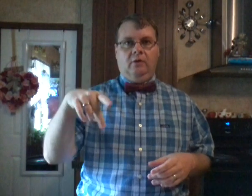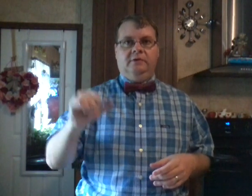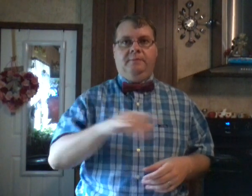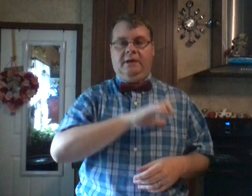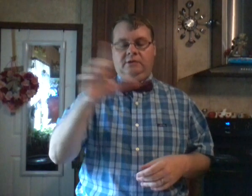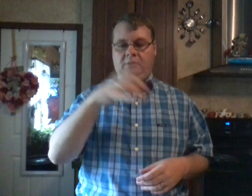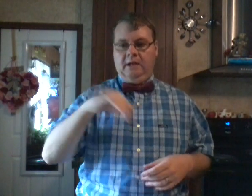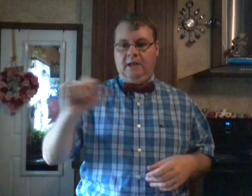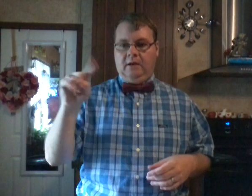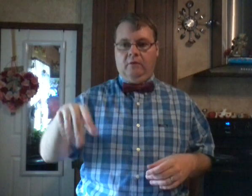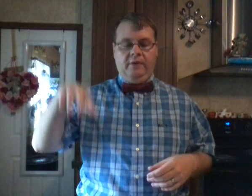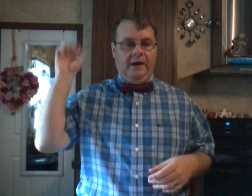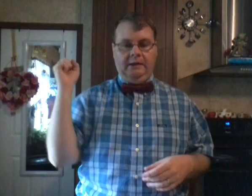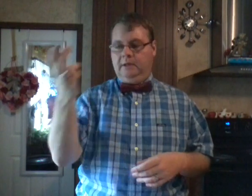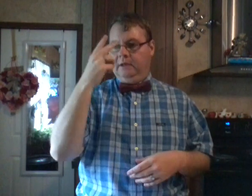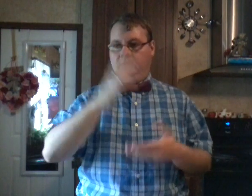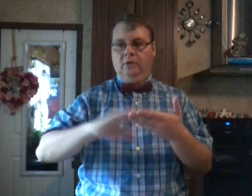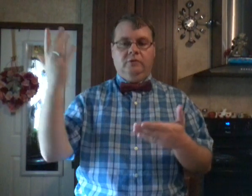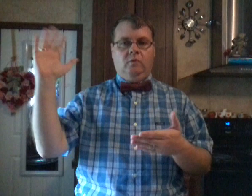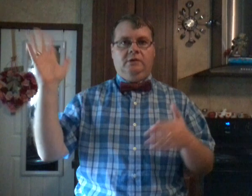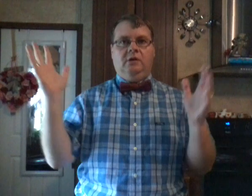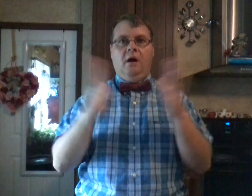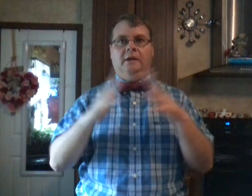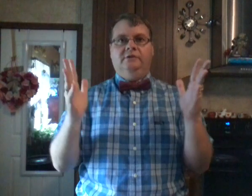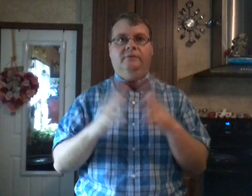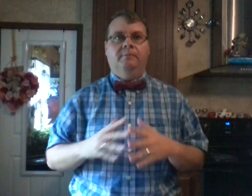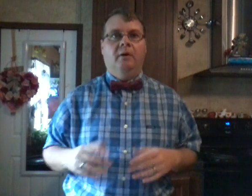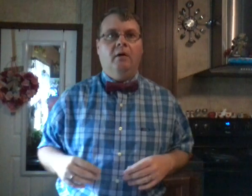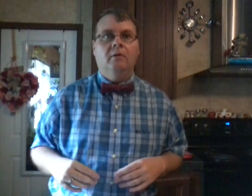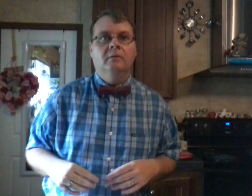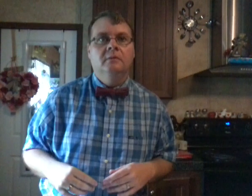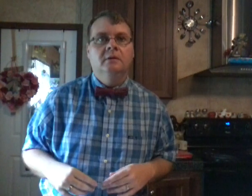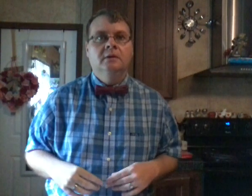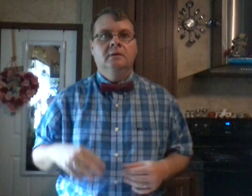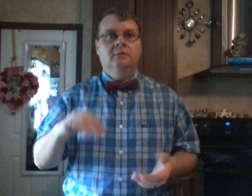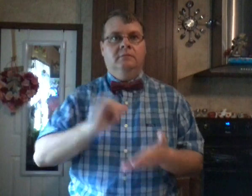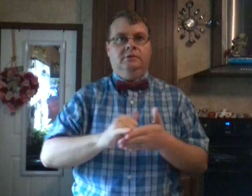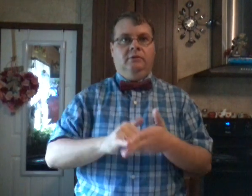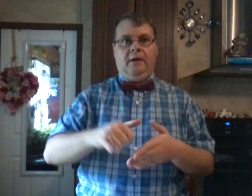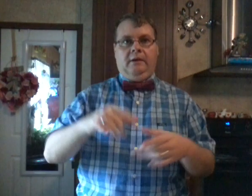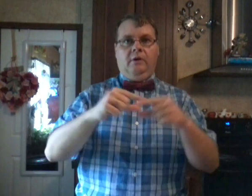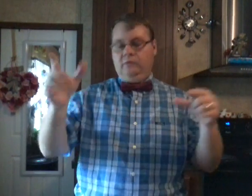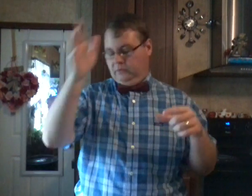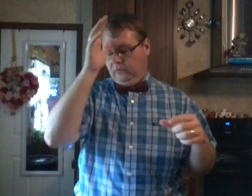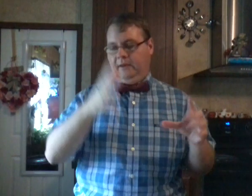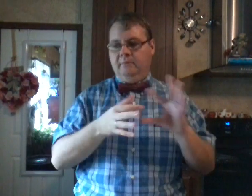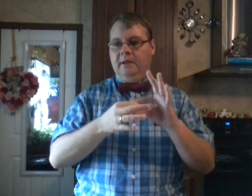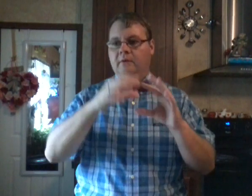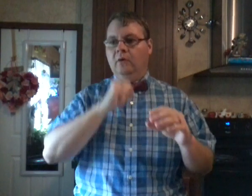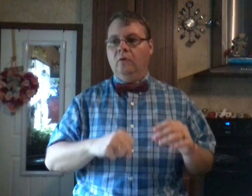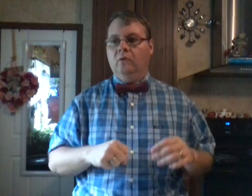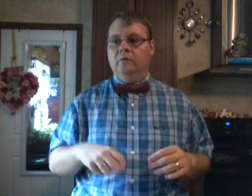you know, especially, like all they did, you know, was watch college football. But, you know, like those great men of old,